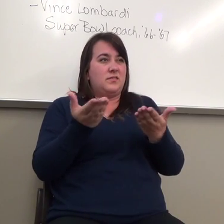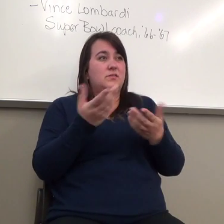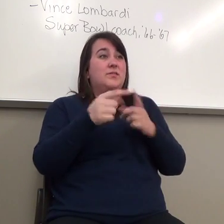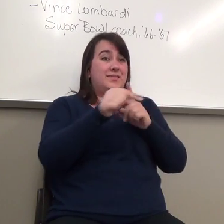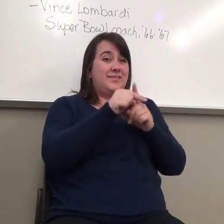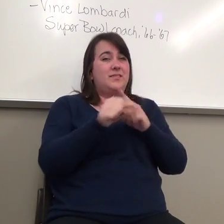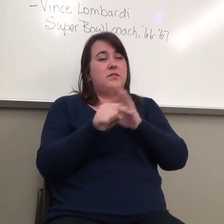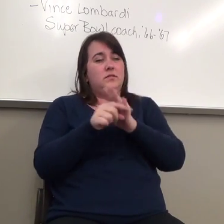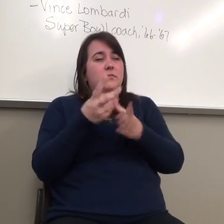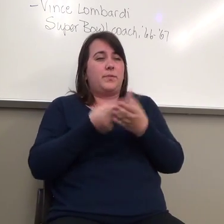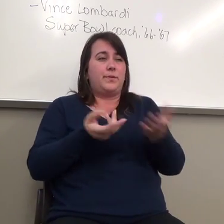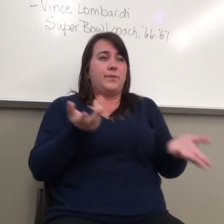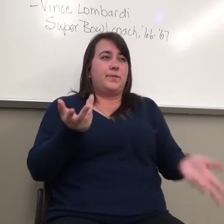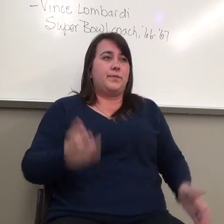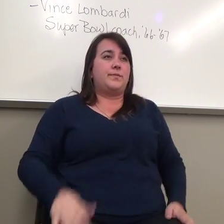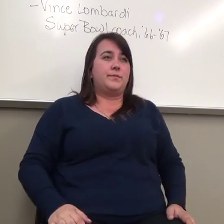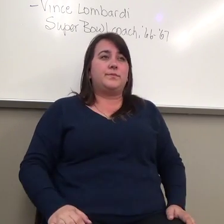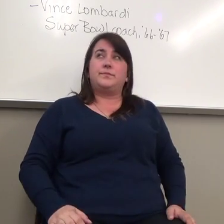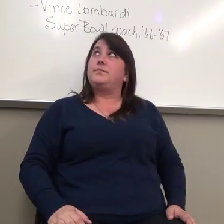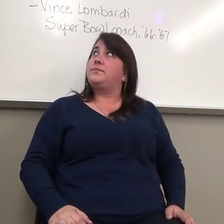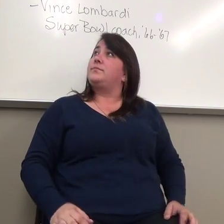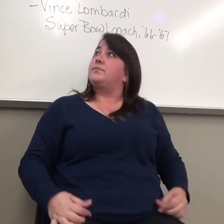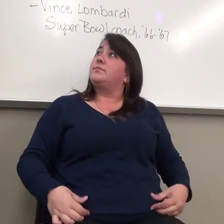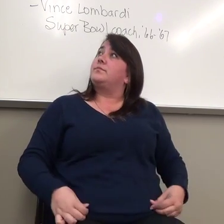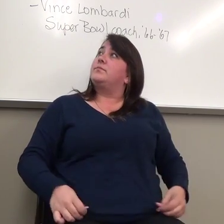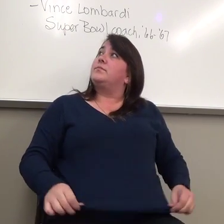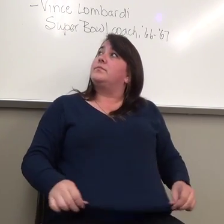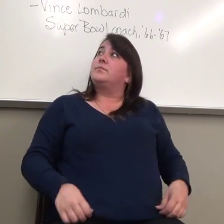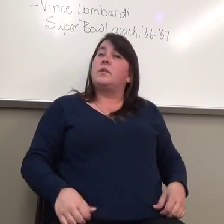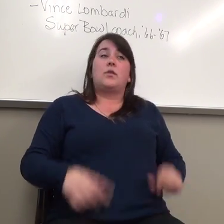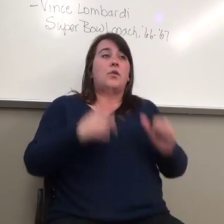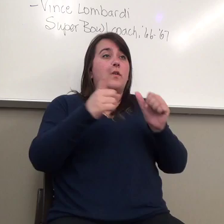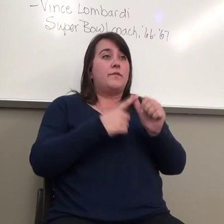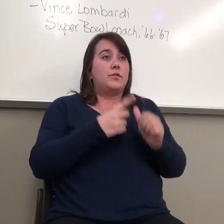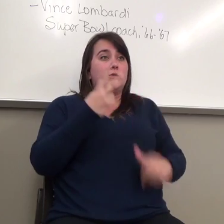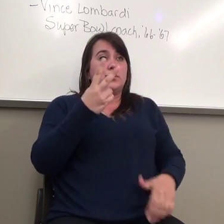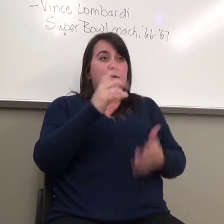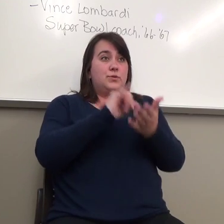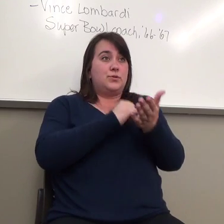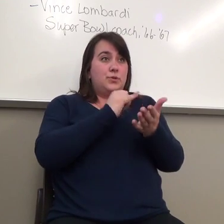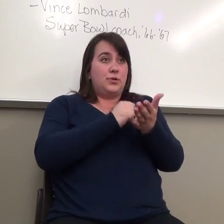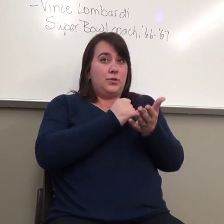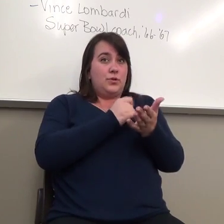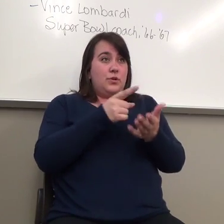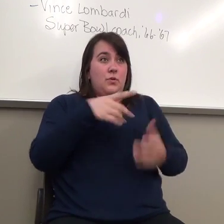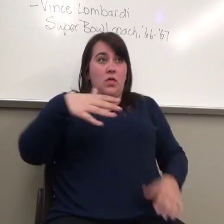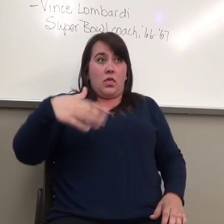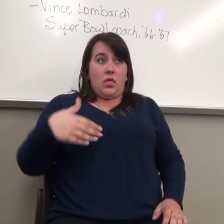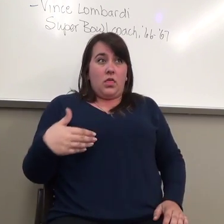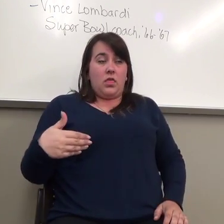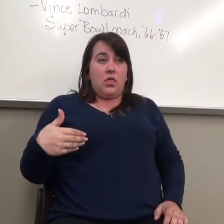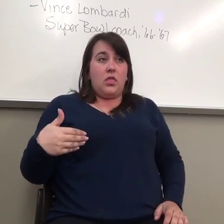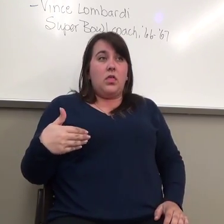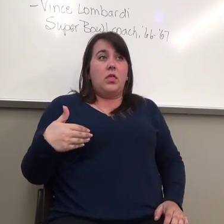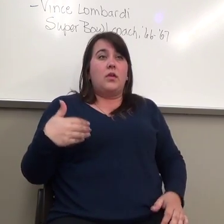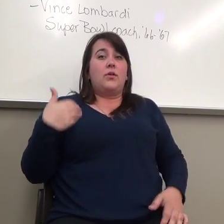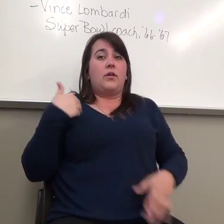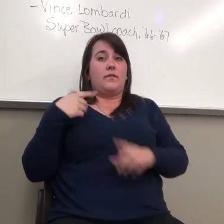are bad. Okay, so the first 2 journal entries, if you have not done those, you need to get on